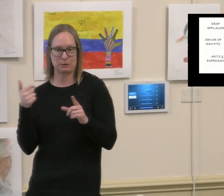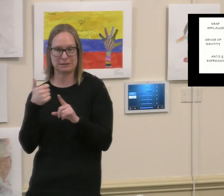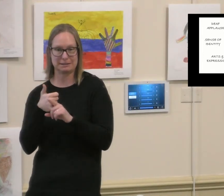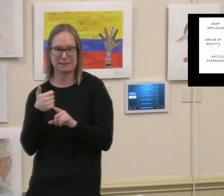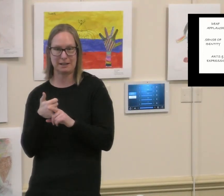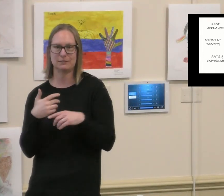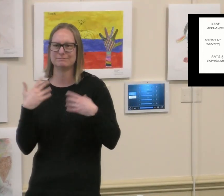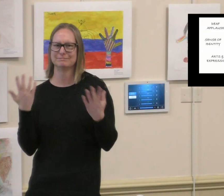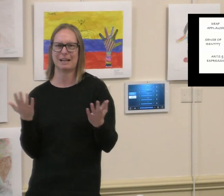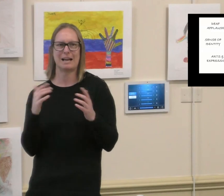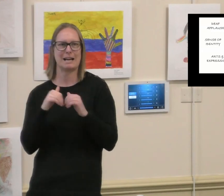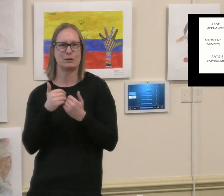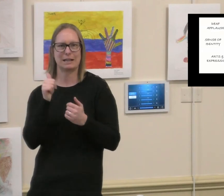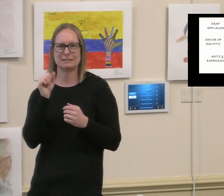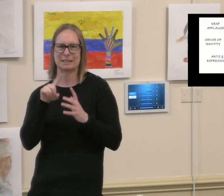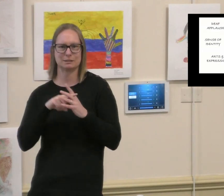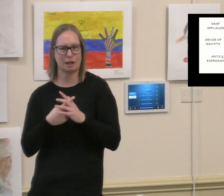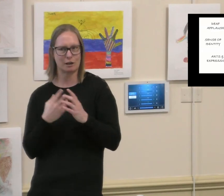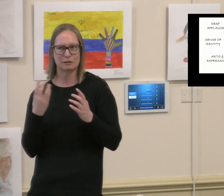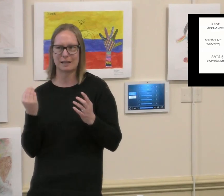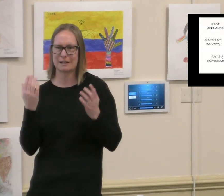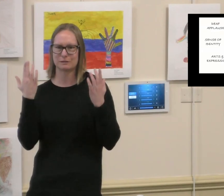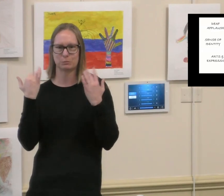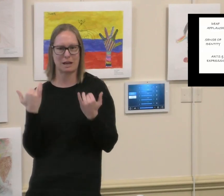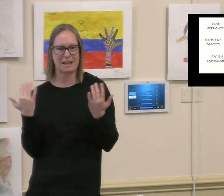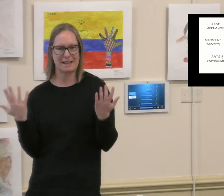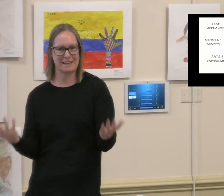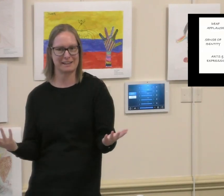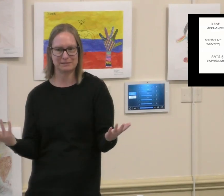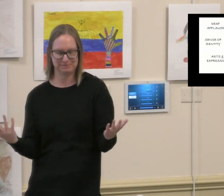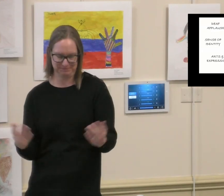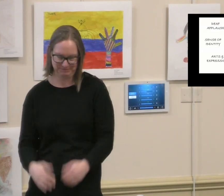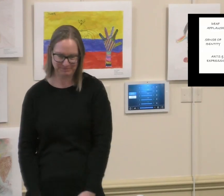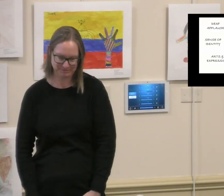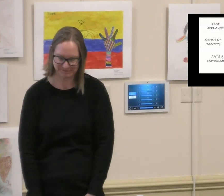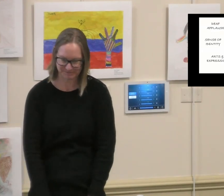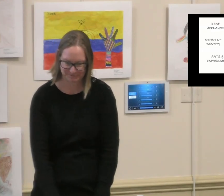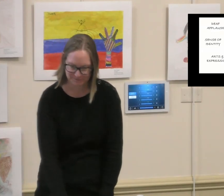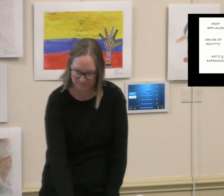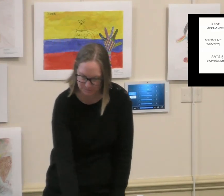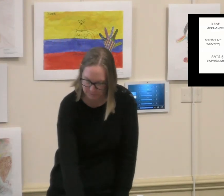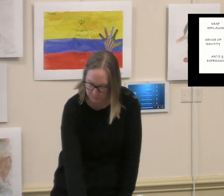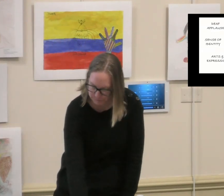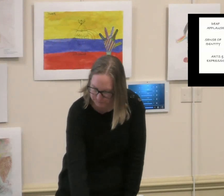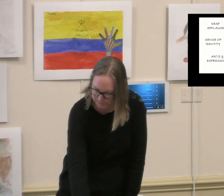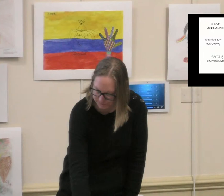Talking about American Sign Language itself, how did that get started and why?